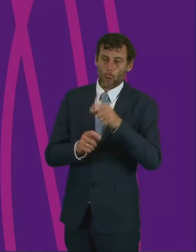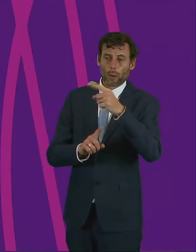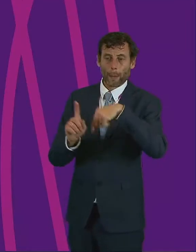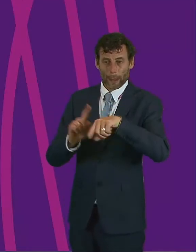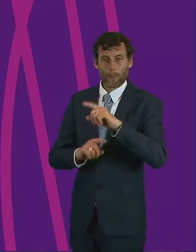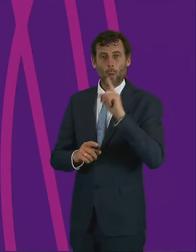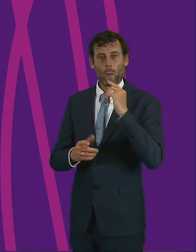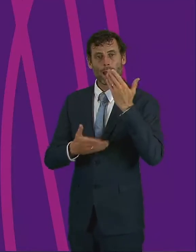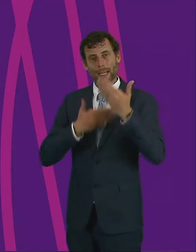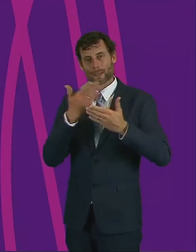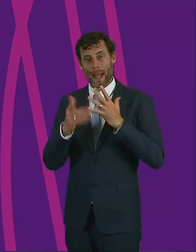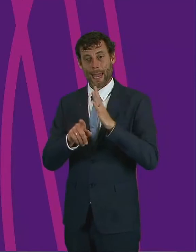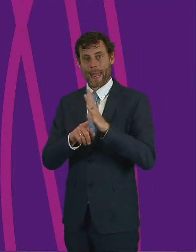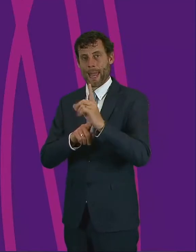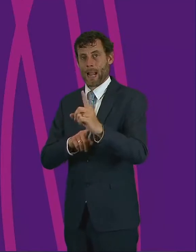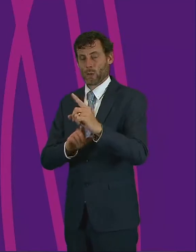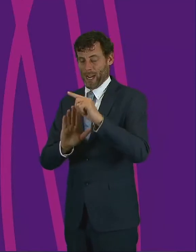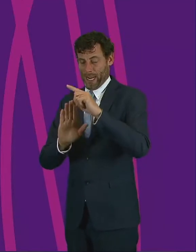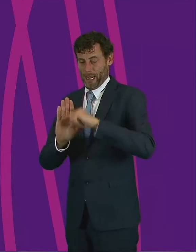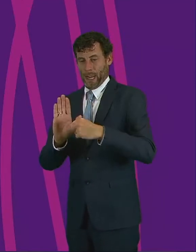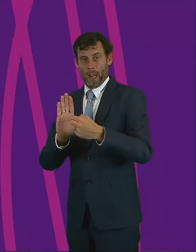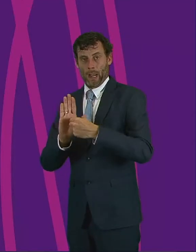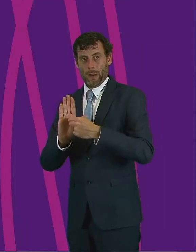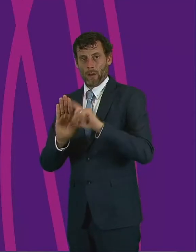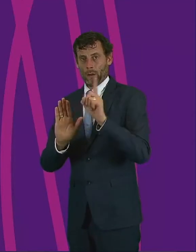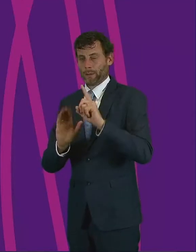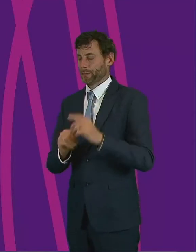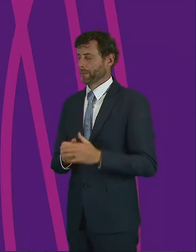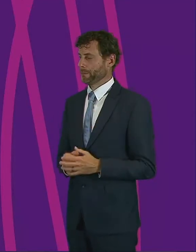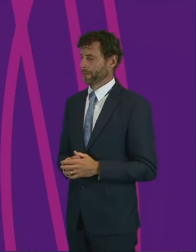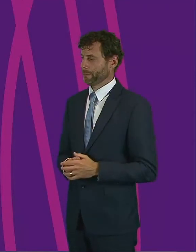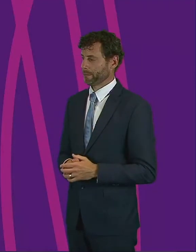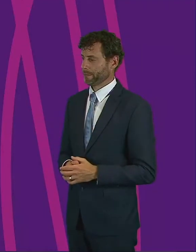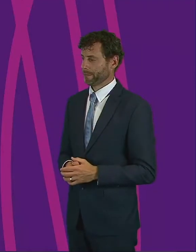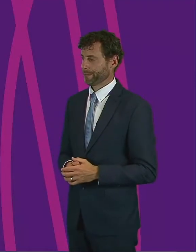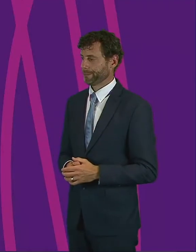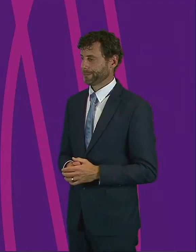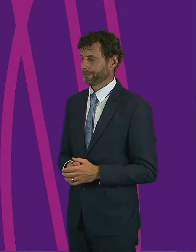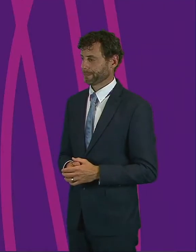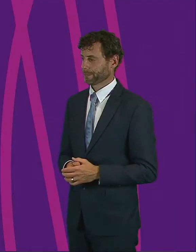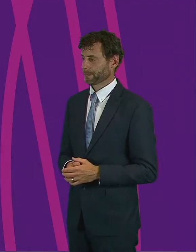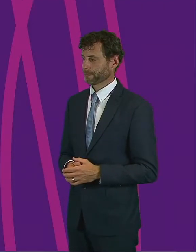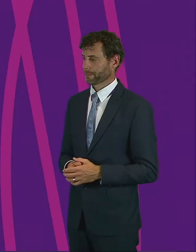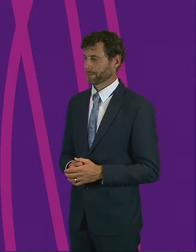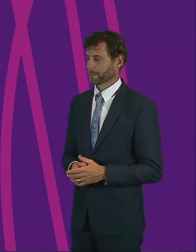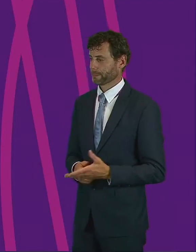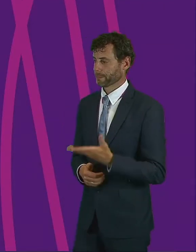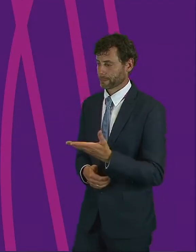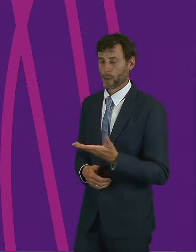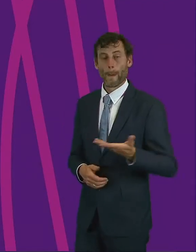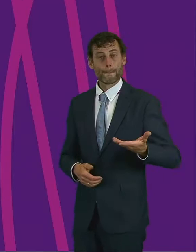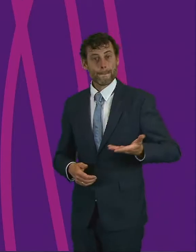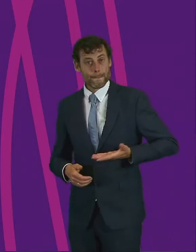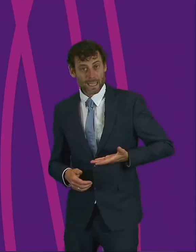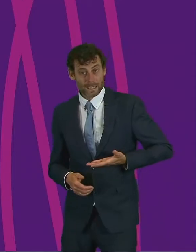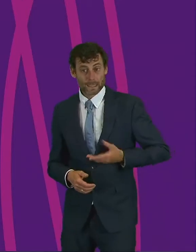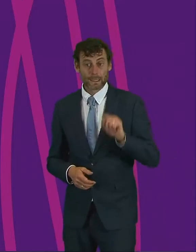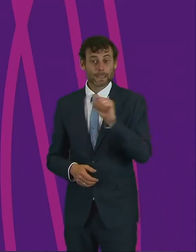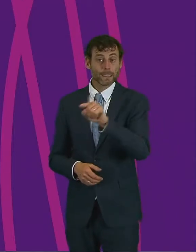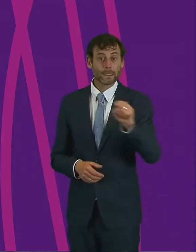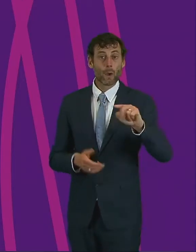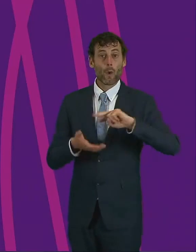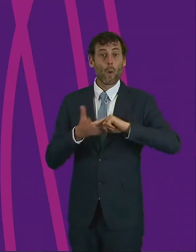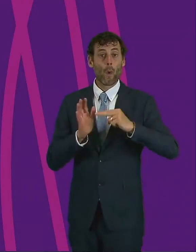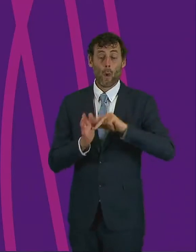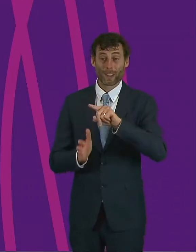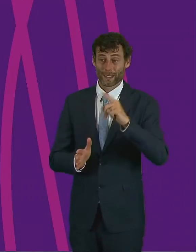outlined next week. But as it is, where businesses and organisations have indicated that they